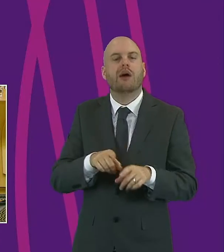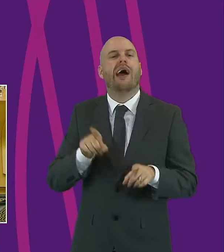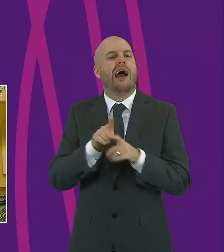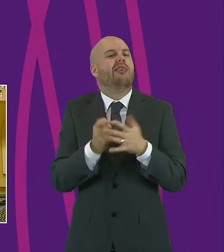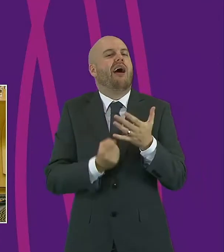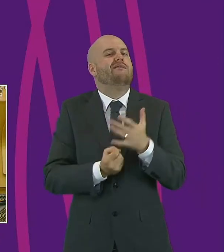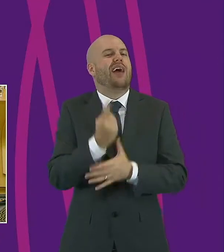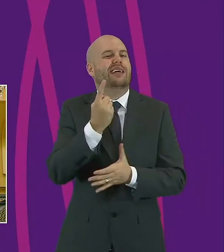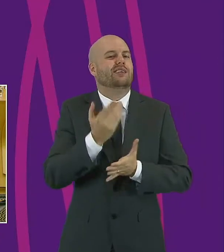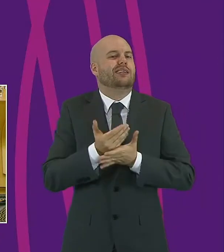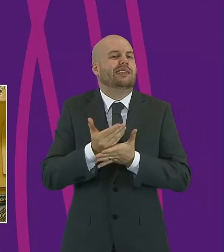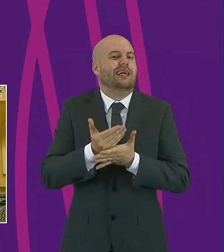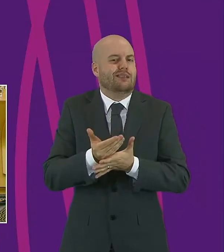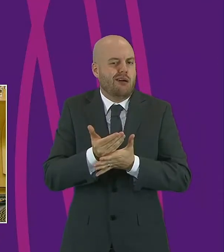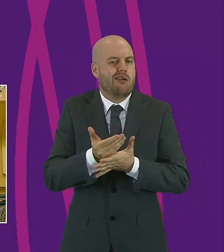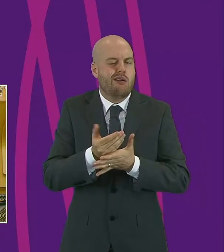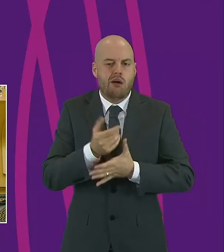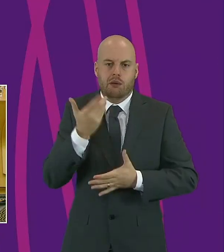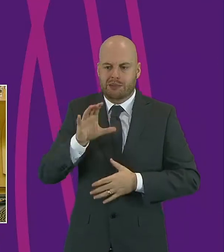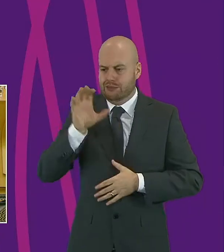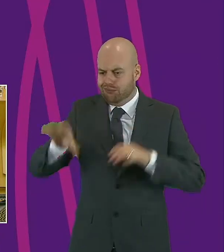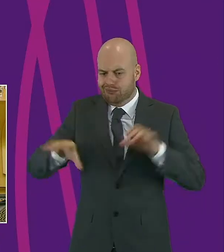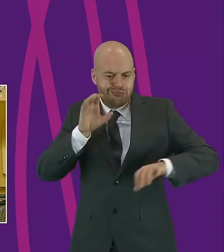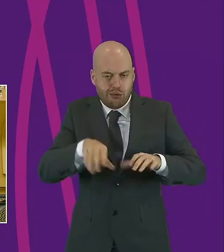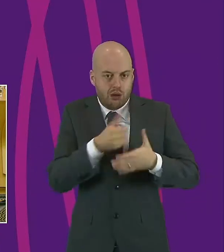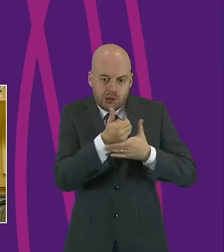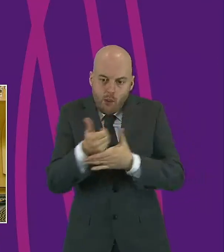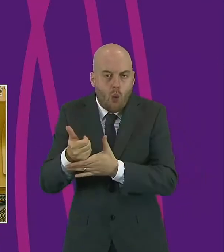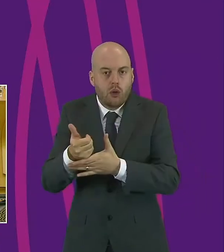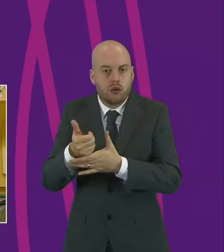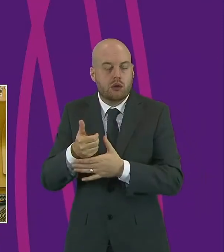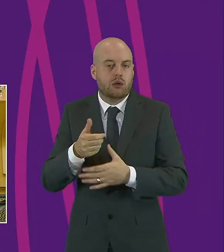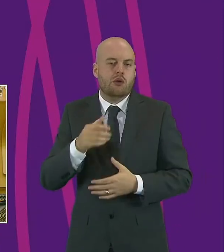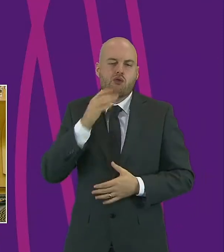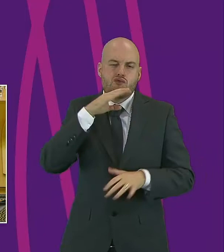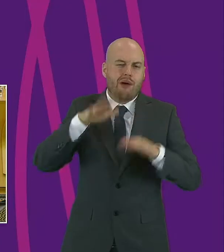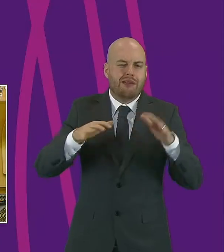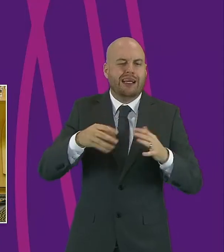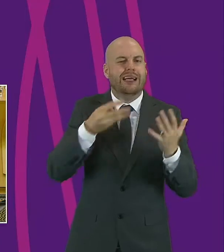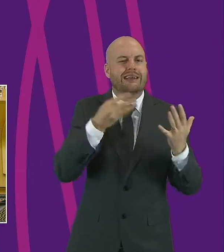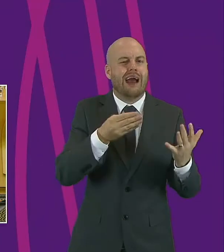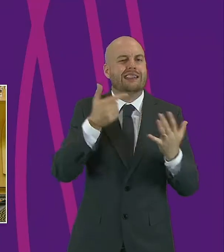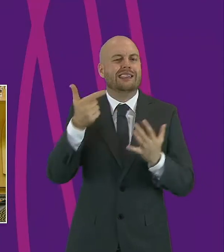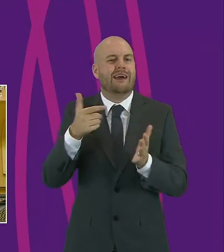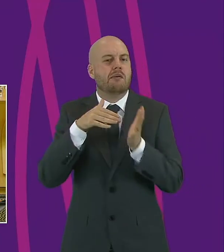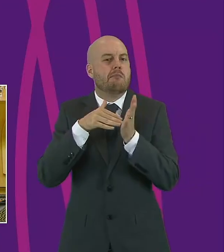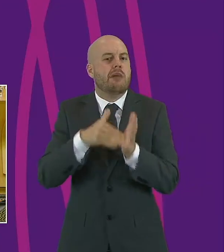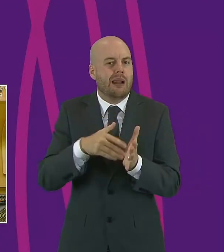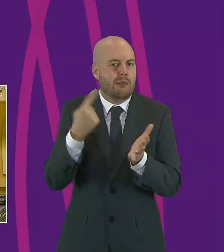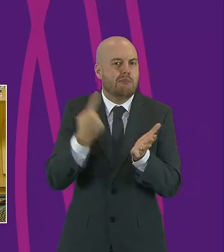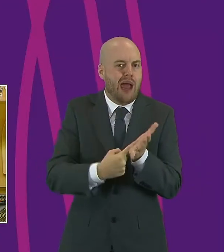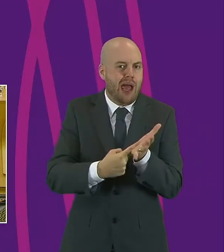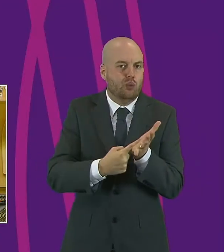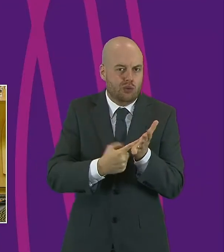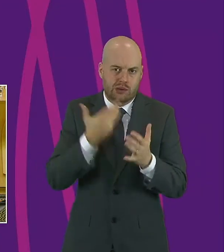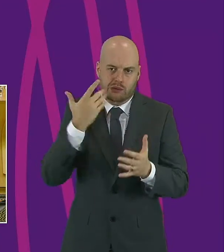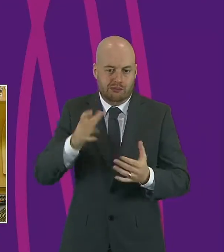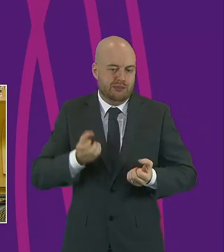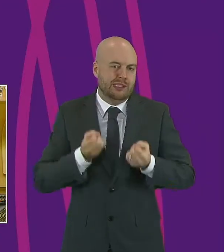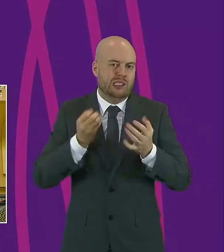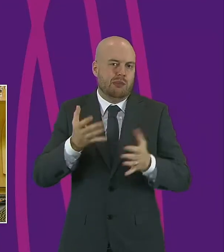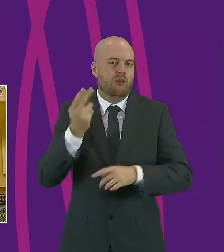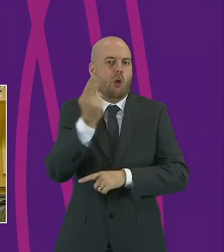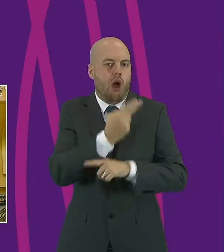with the sector to ensure the full distribution of the £97 million that we received in consequentials for the arts, culture and